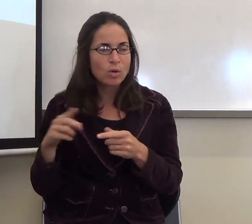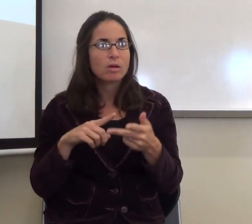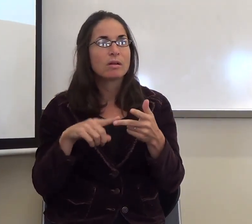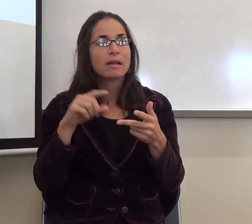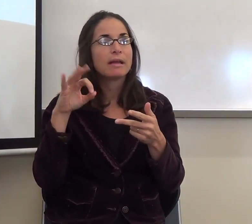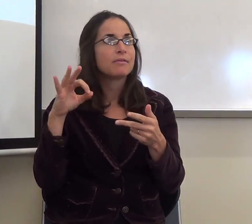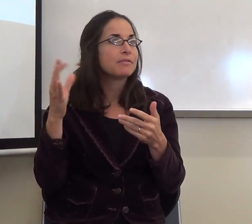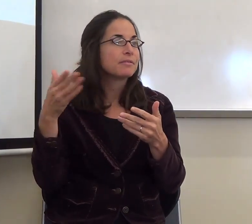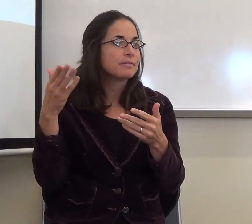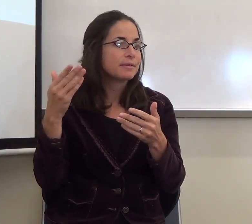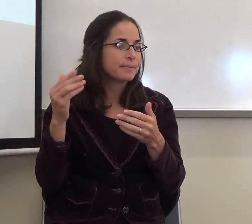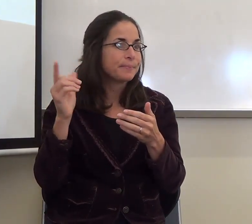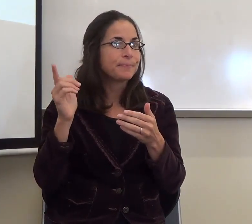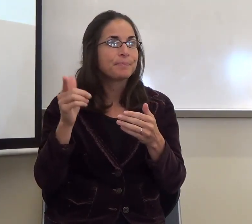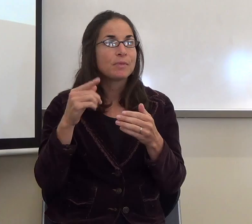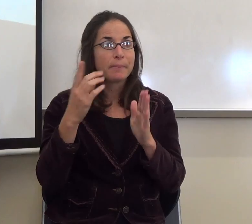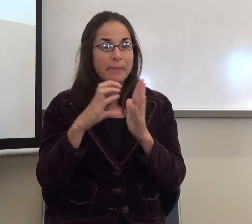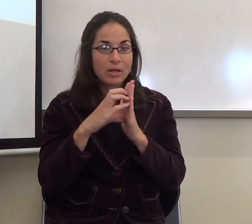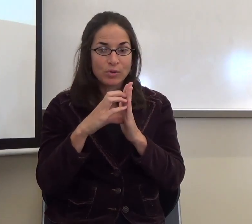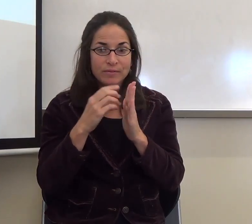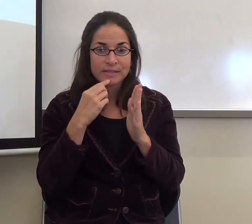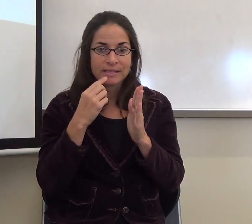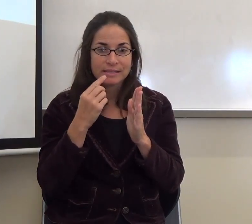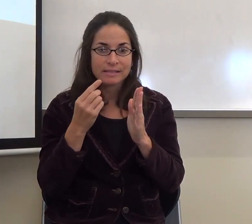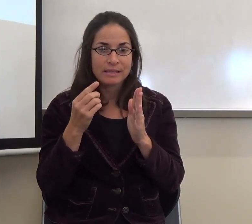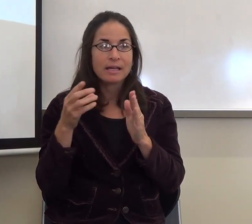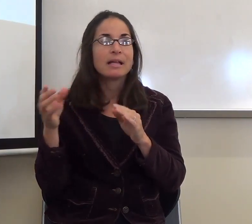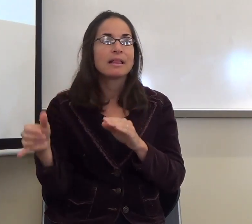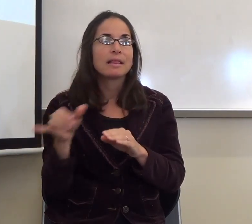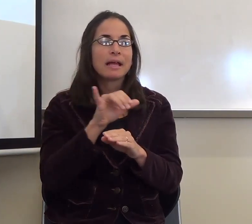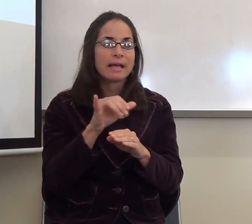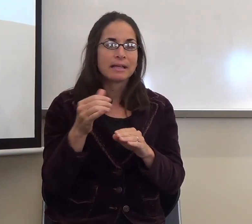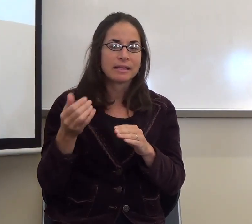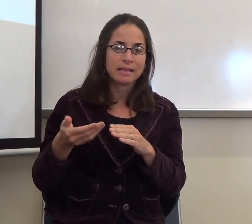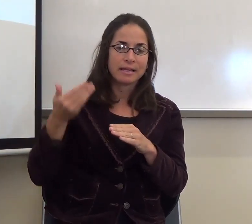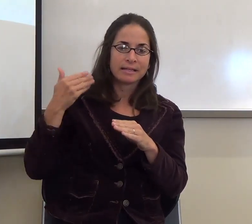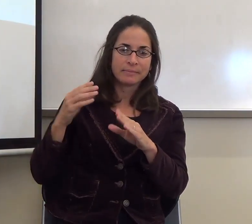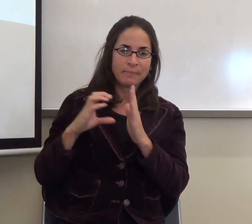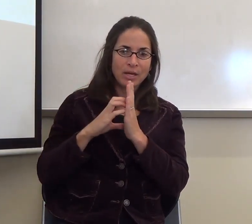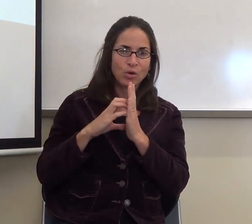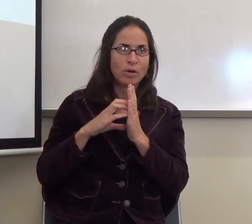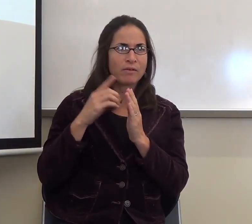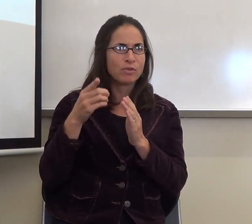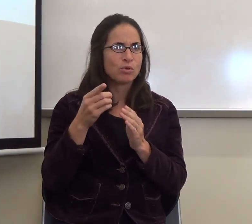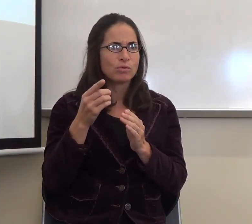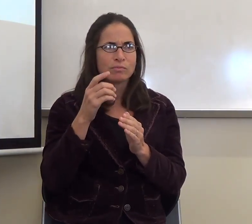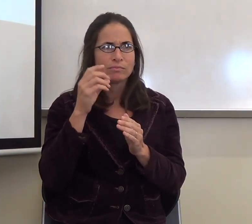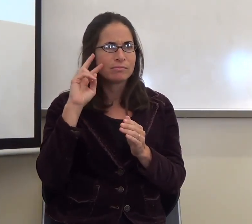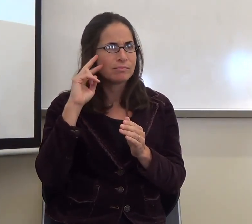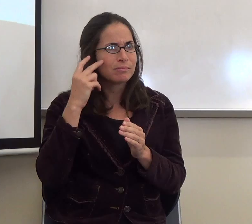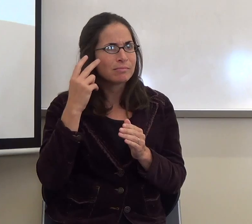another paragraph and it says, as the last paragraph said, and you think, I have no idea what the last paragraph said,